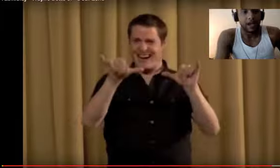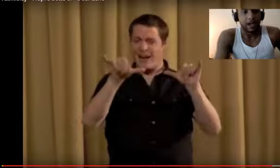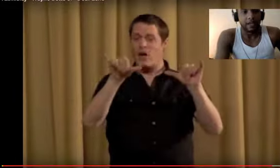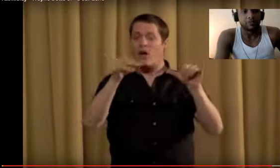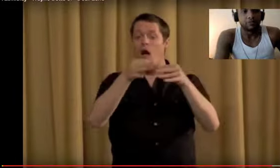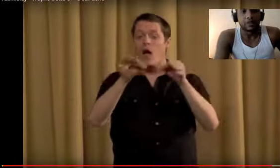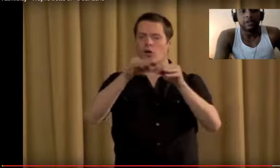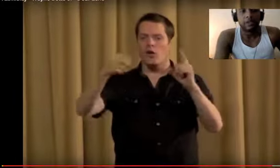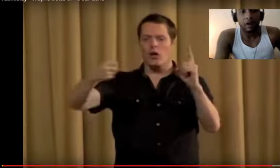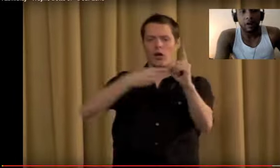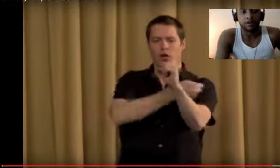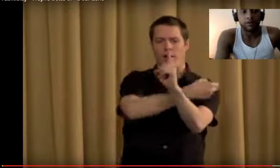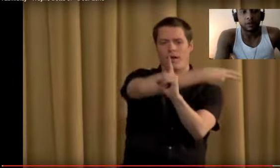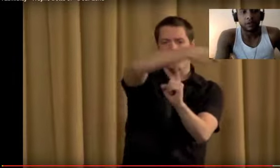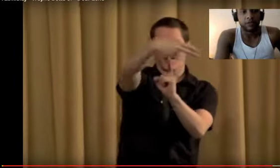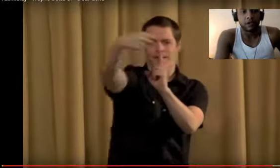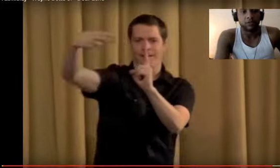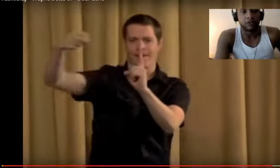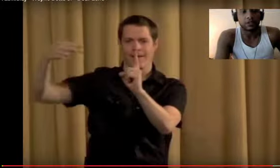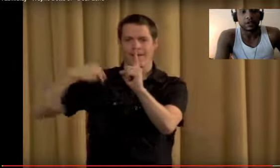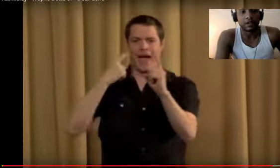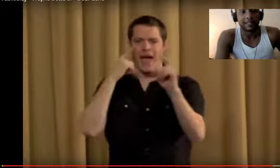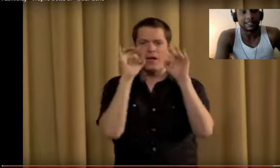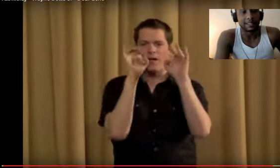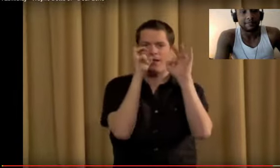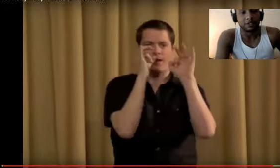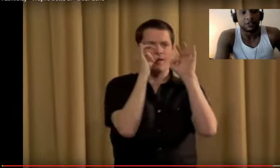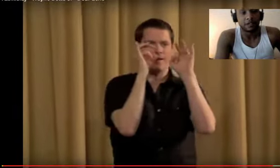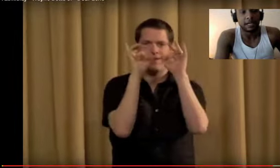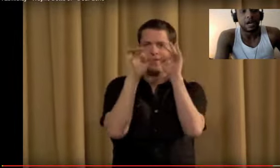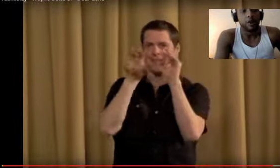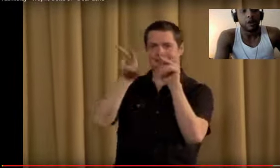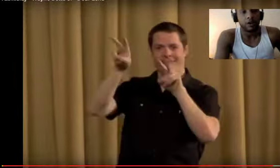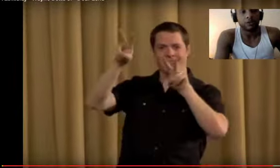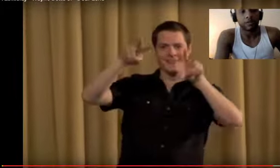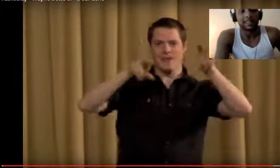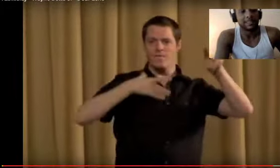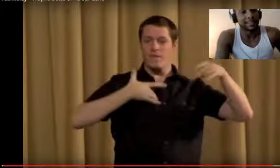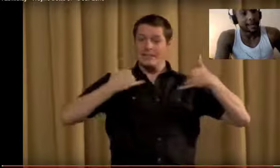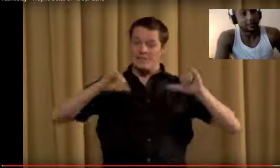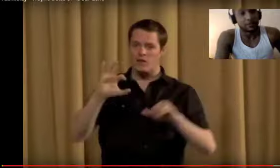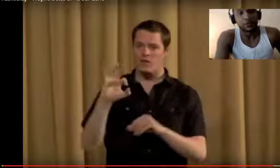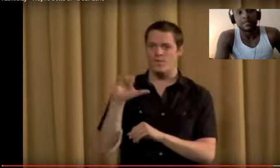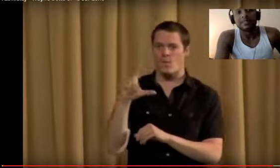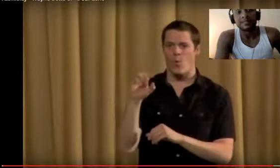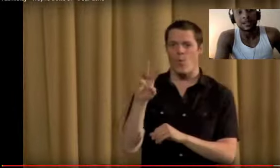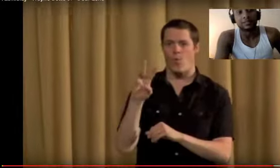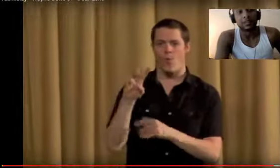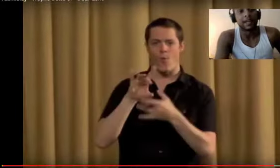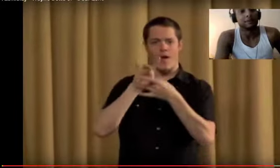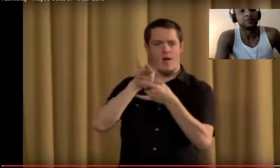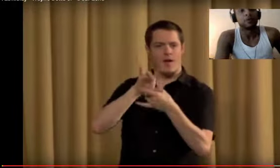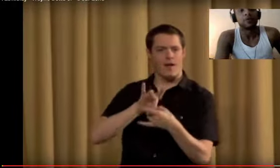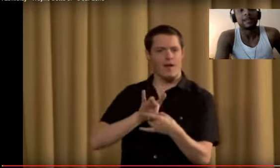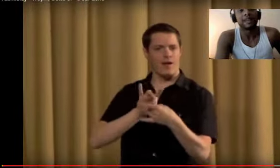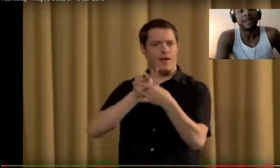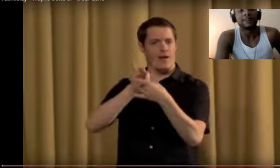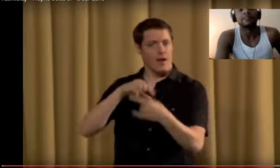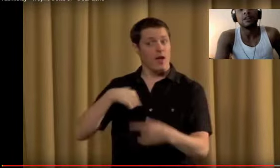It's really hard to focus on what's going on in the scene visually while also looking at the captions. With this example, the captions were right next